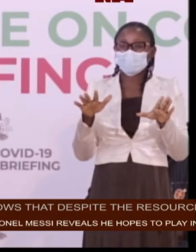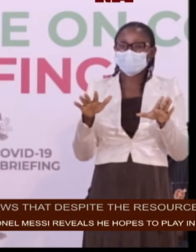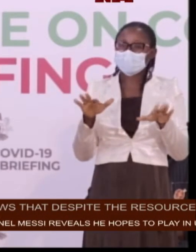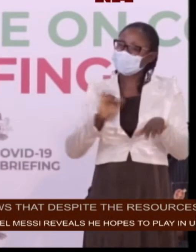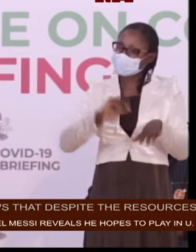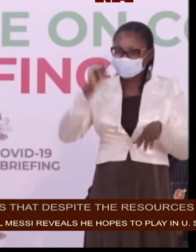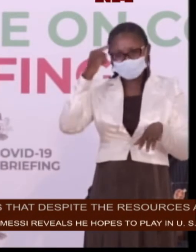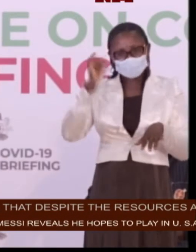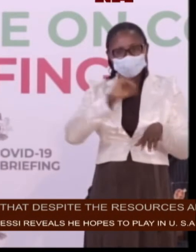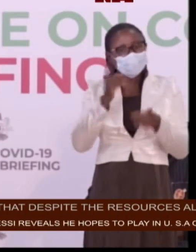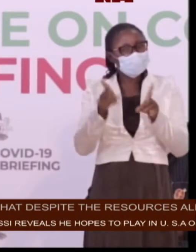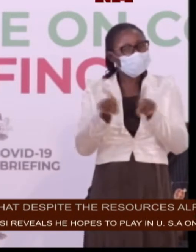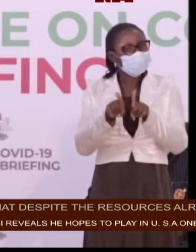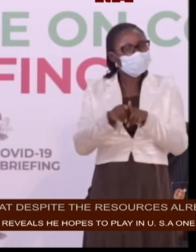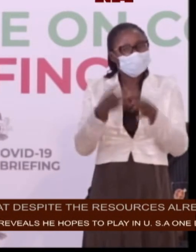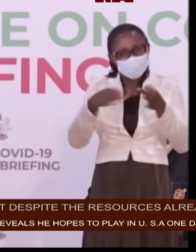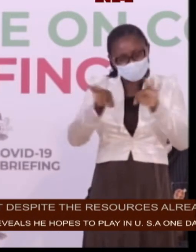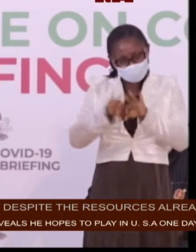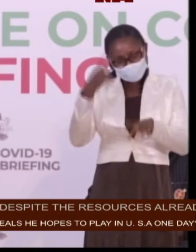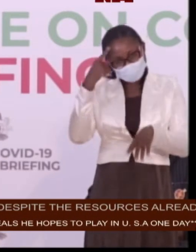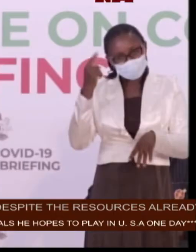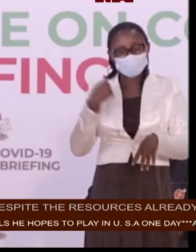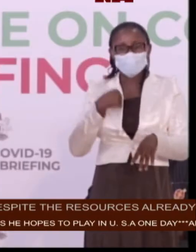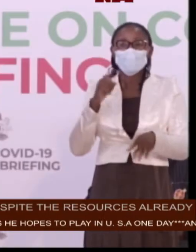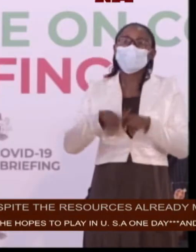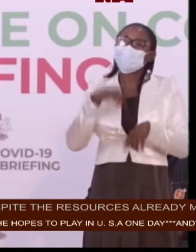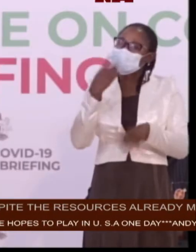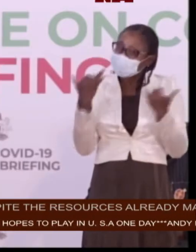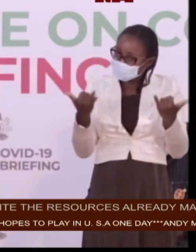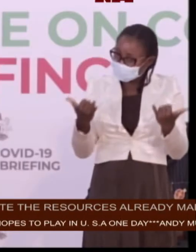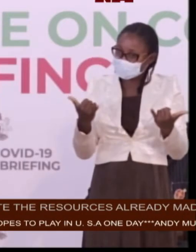I think it's also important for me to say at this juncture